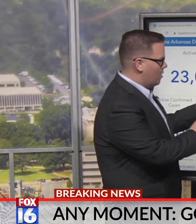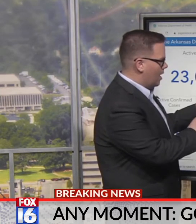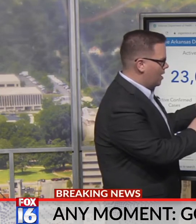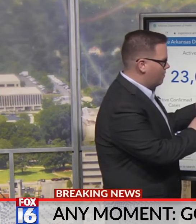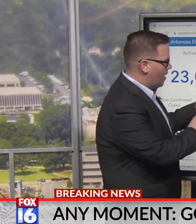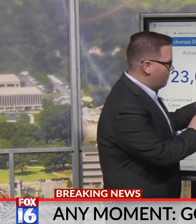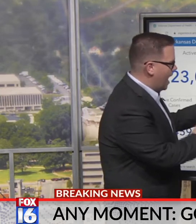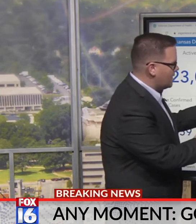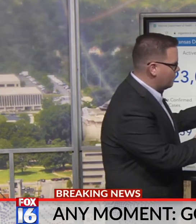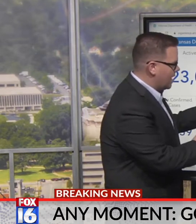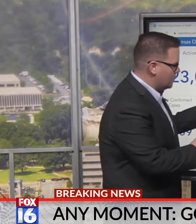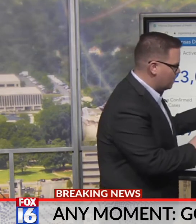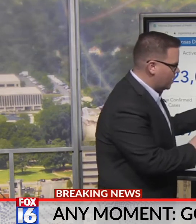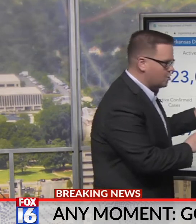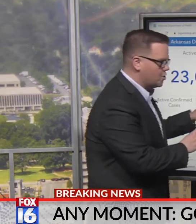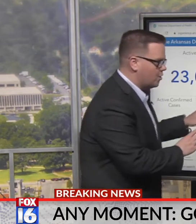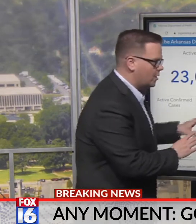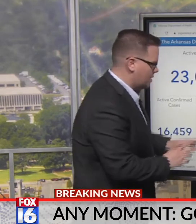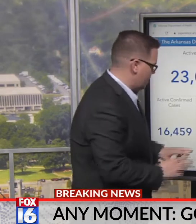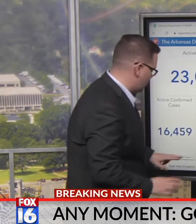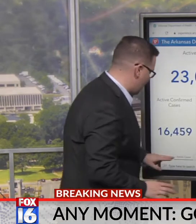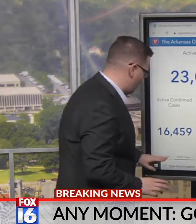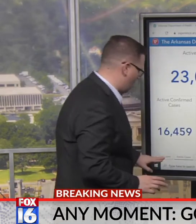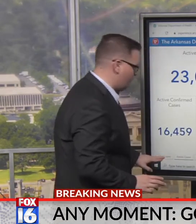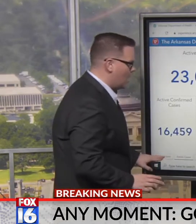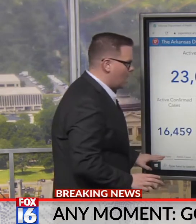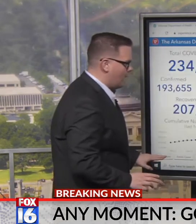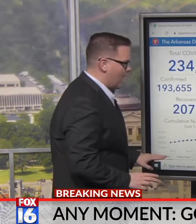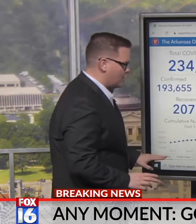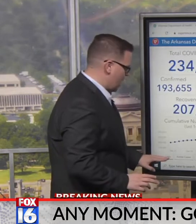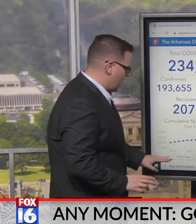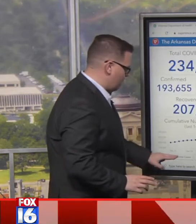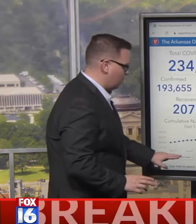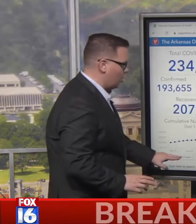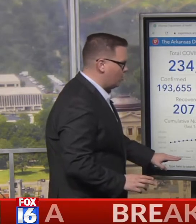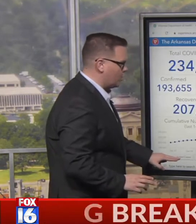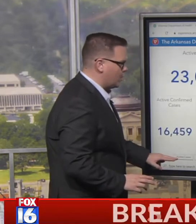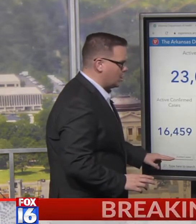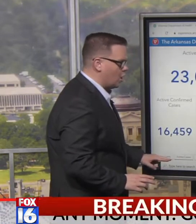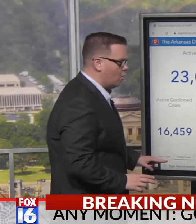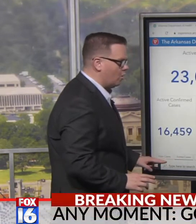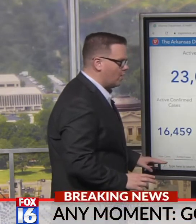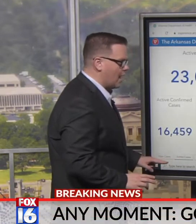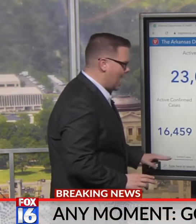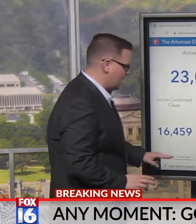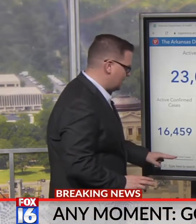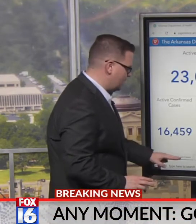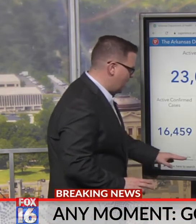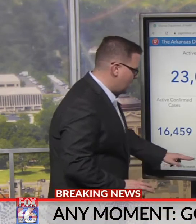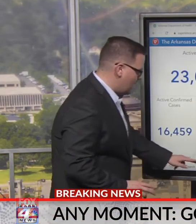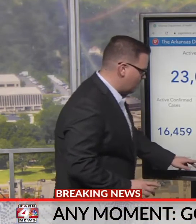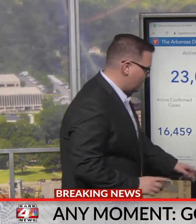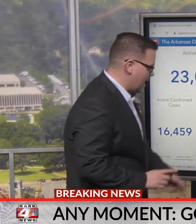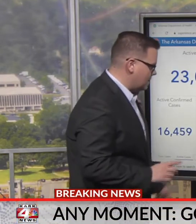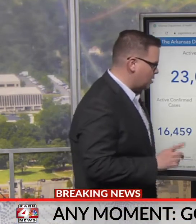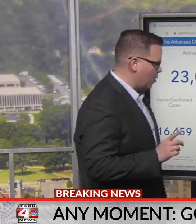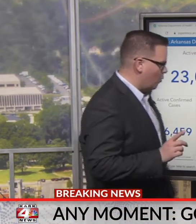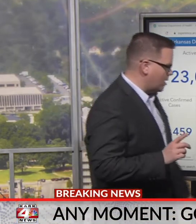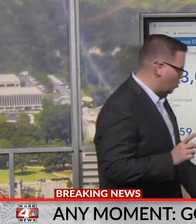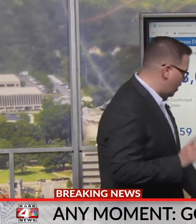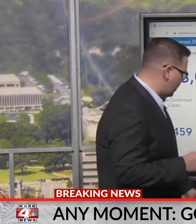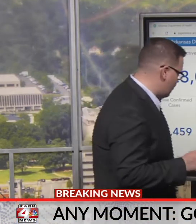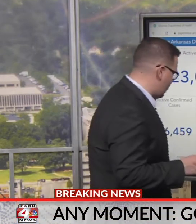number of active cases, because you certainly see a lot more of that shaded blue between the total and the active number of cases.